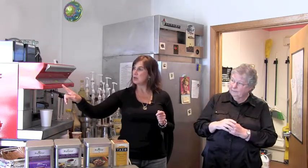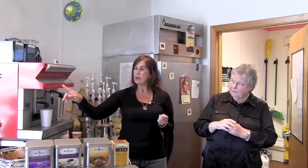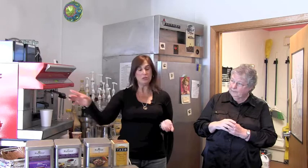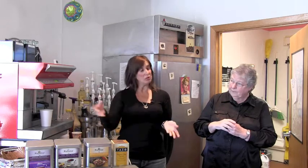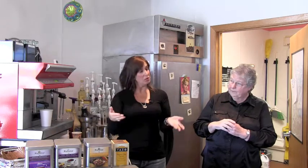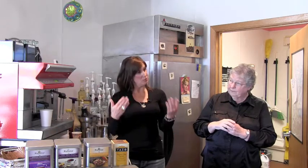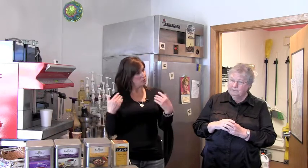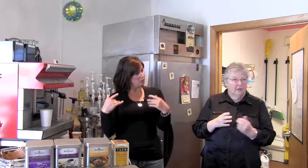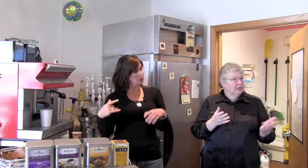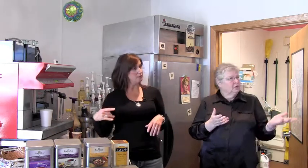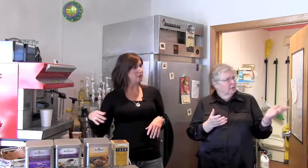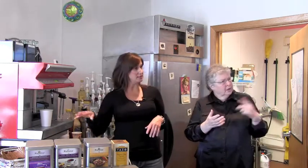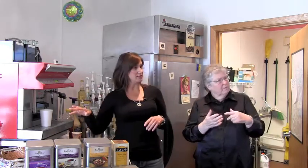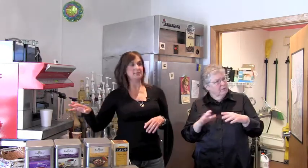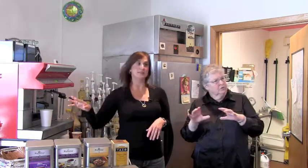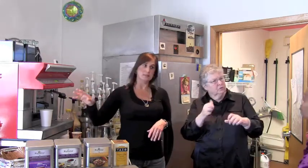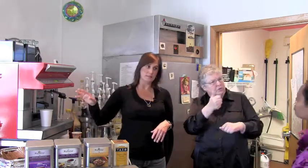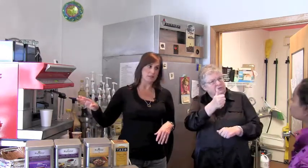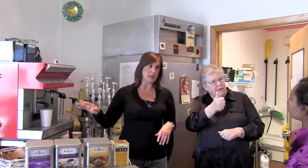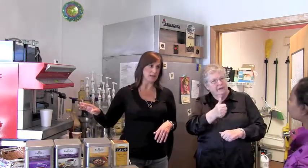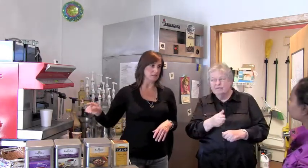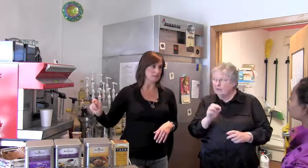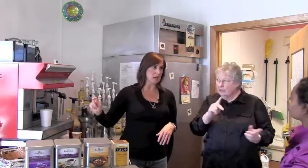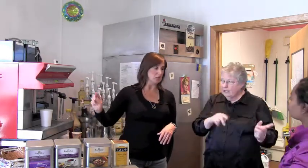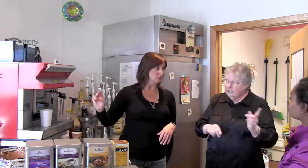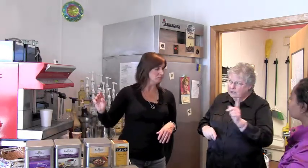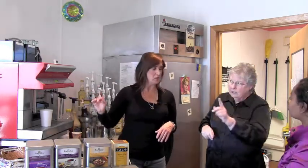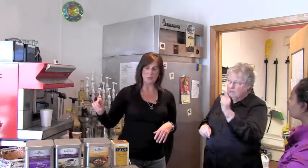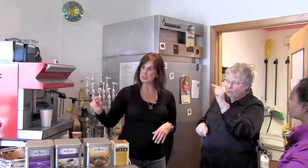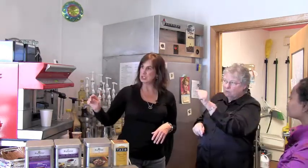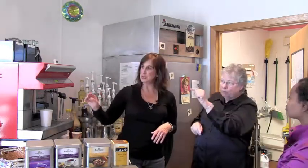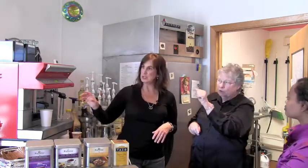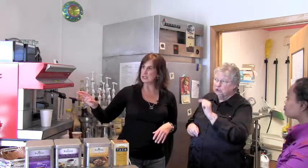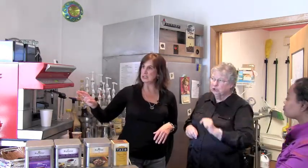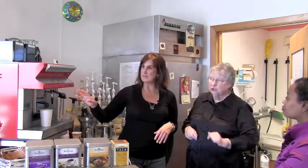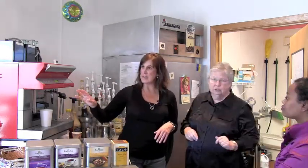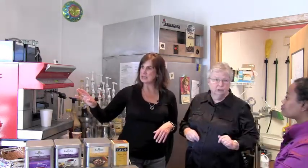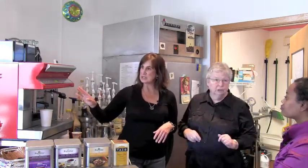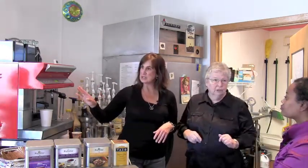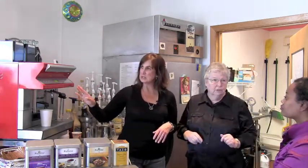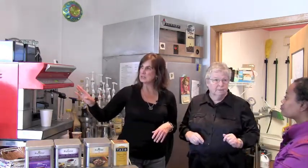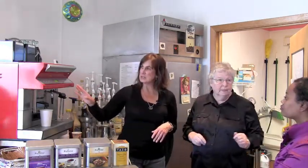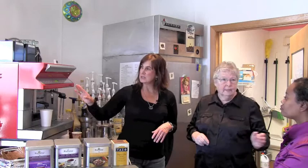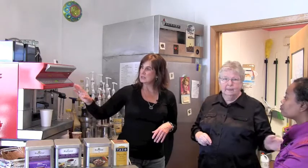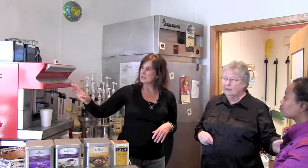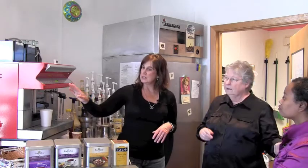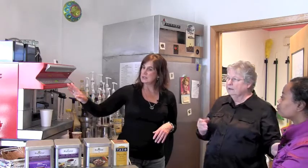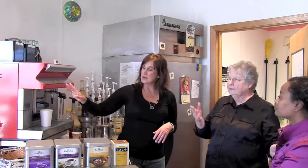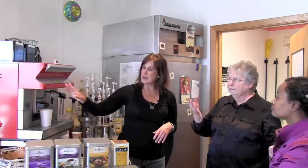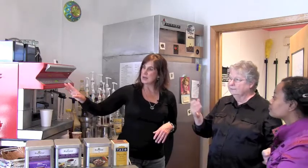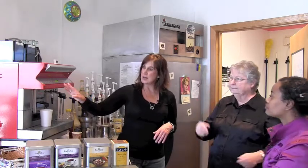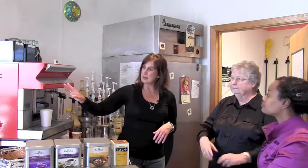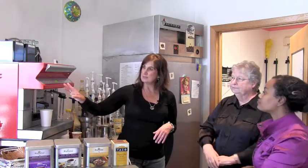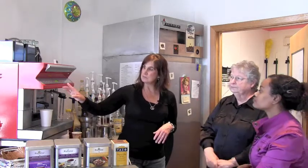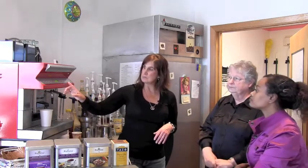So, and you can come over here and press this if you like. It kind of helps you learn a little faster.